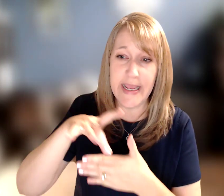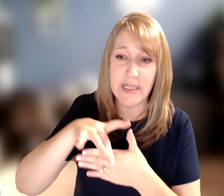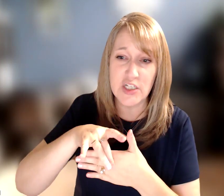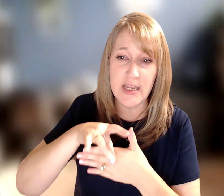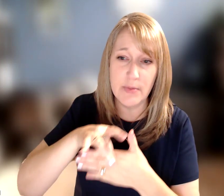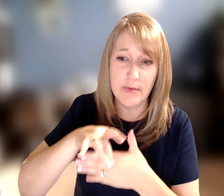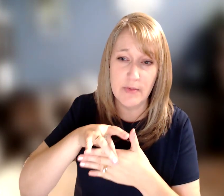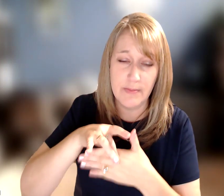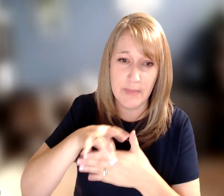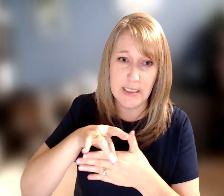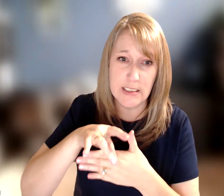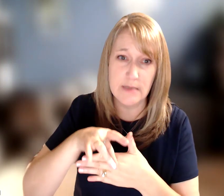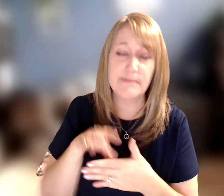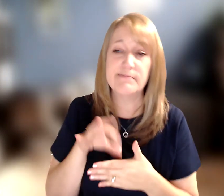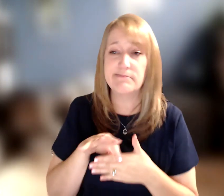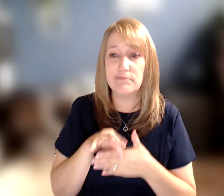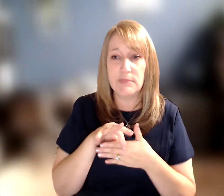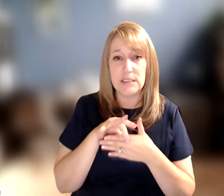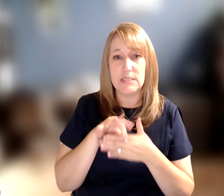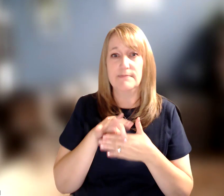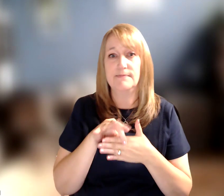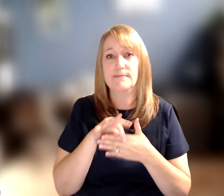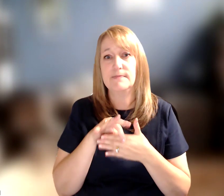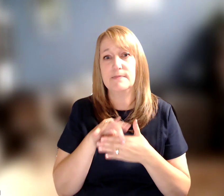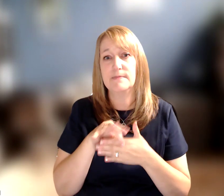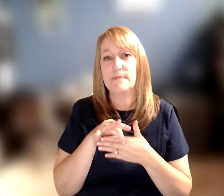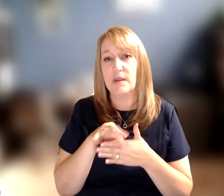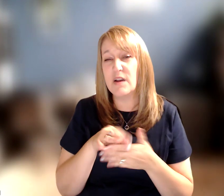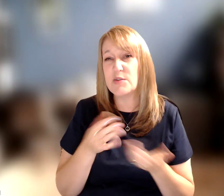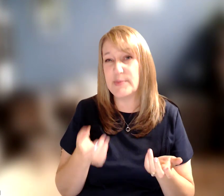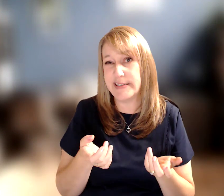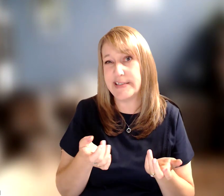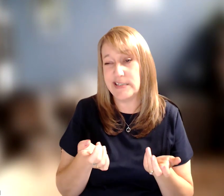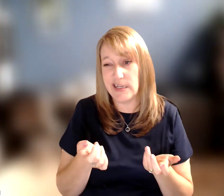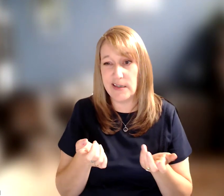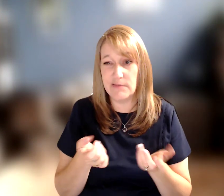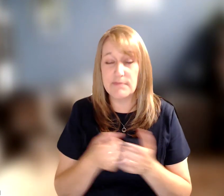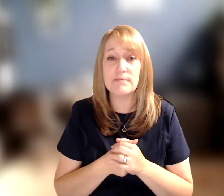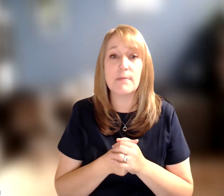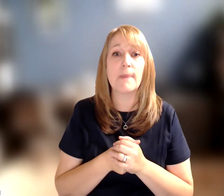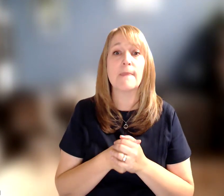hand shape, meat, meat. It can also mean steak.